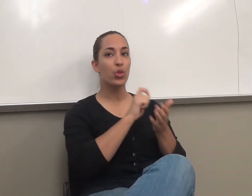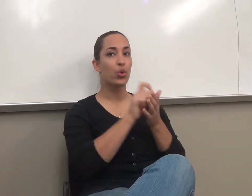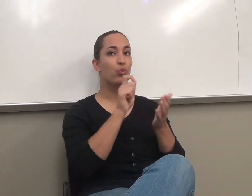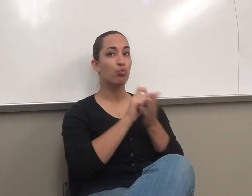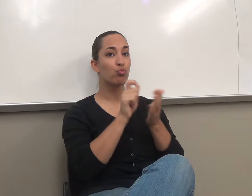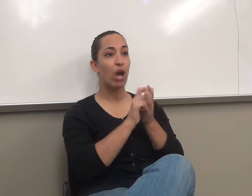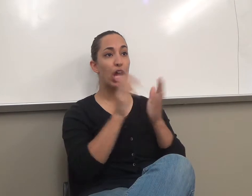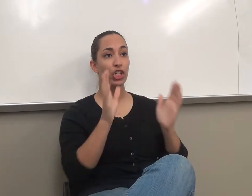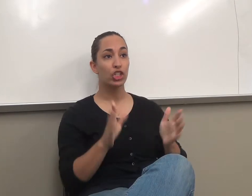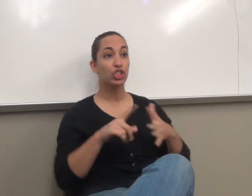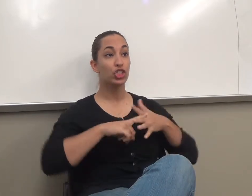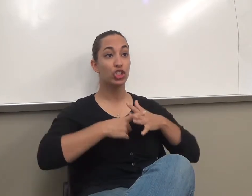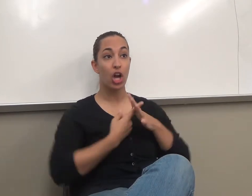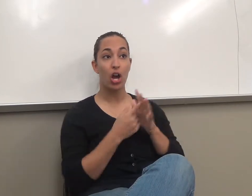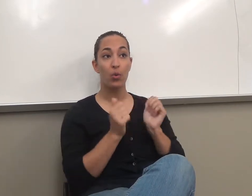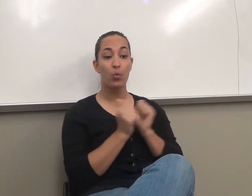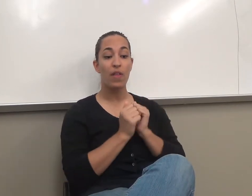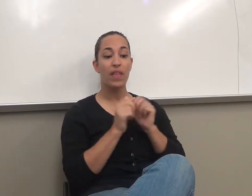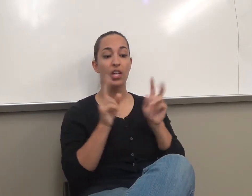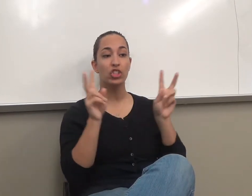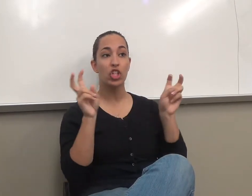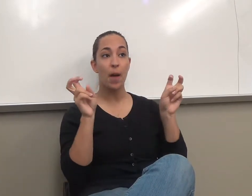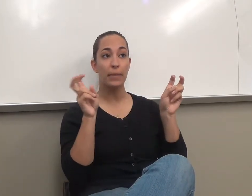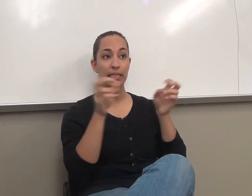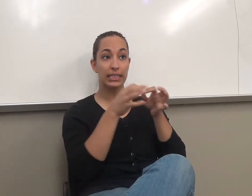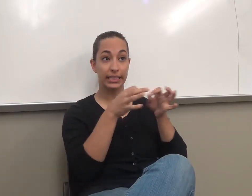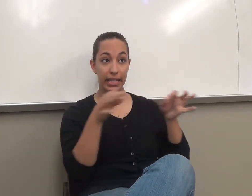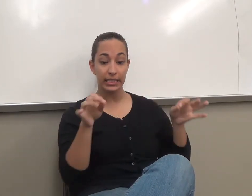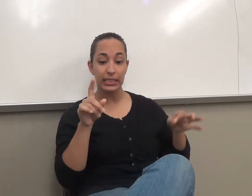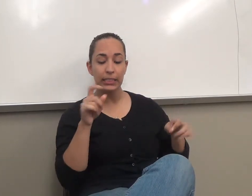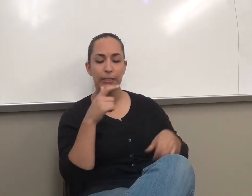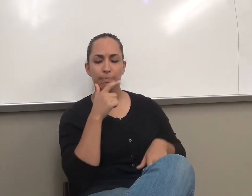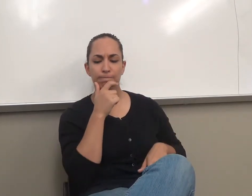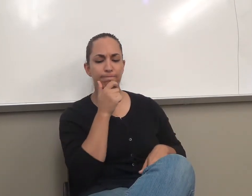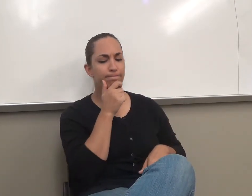Okay, so you need to be looking at the paper and say,